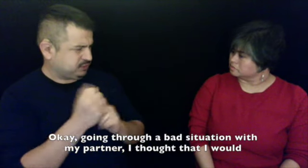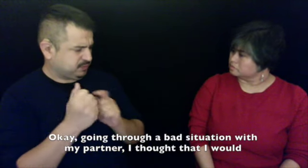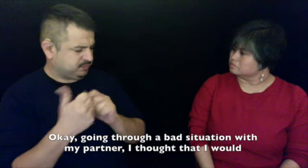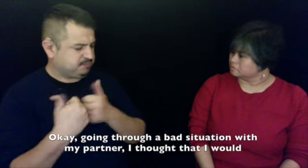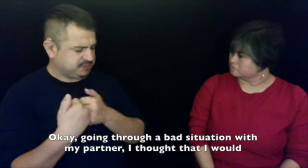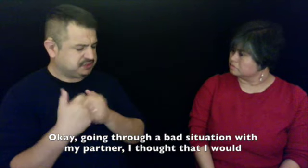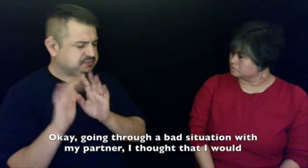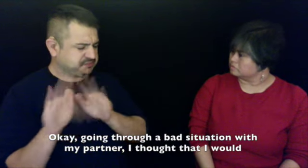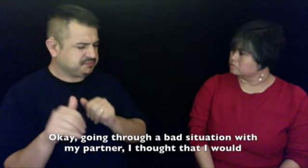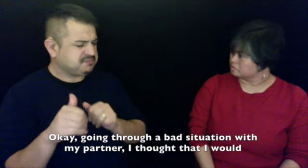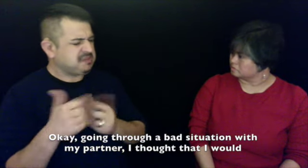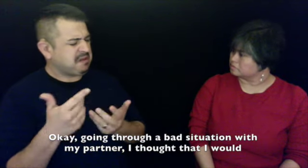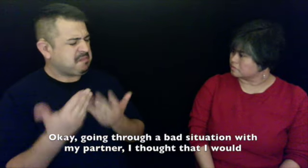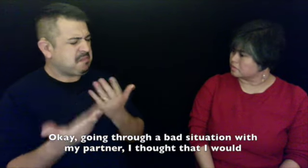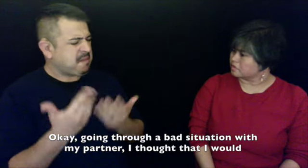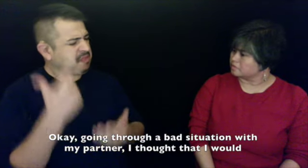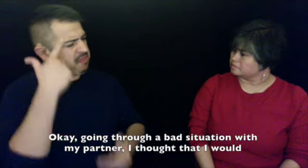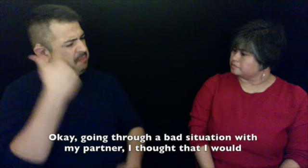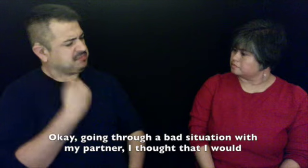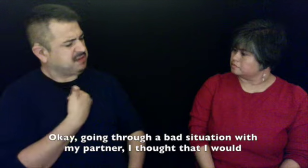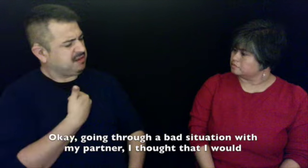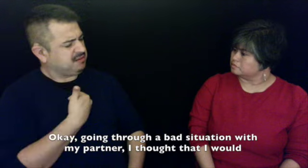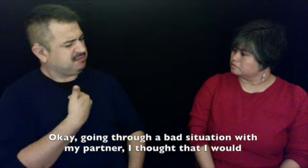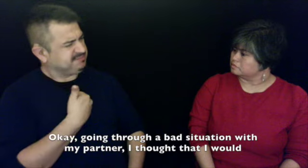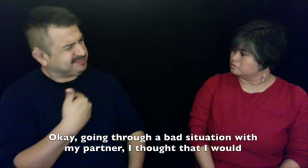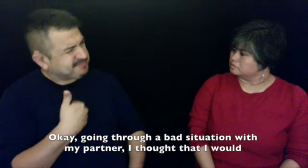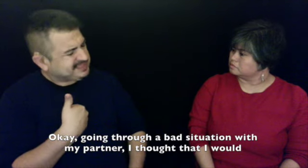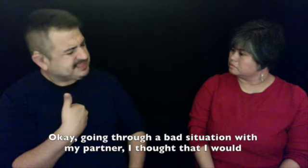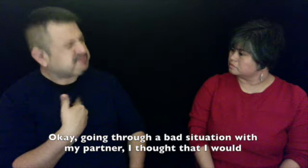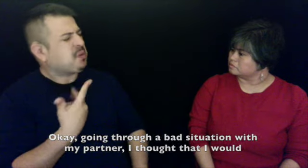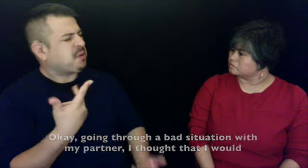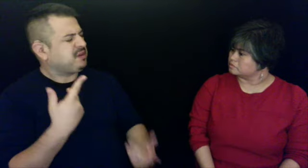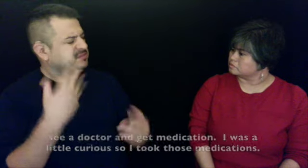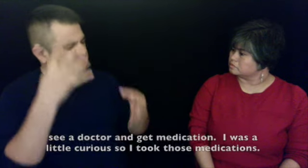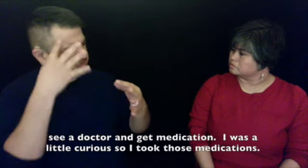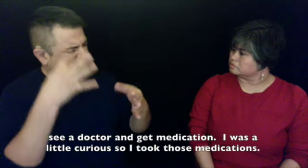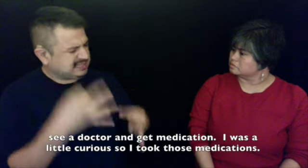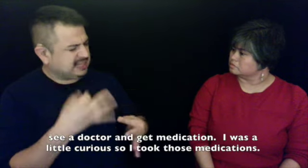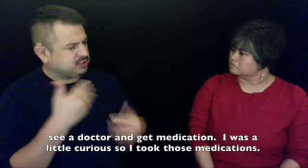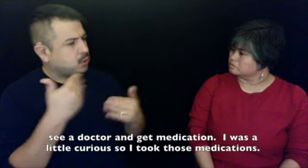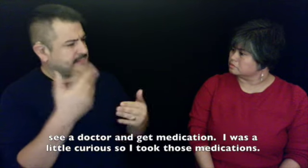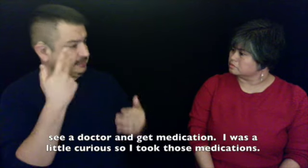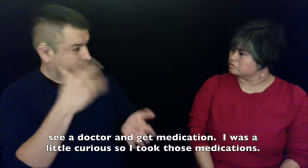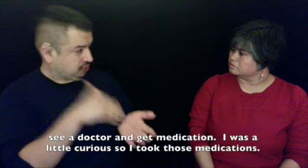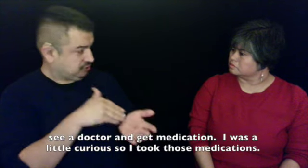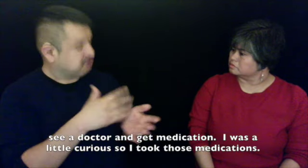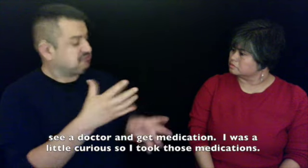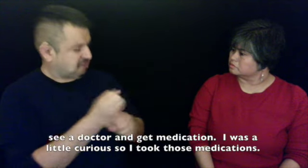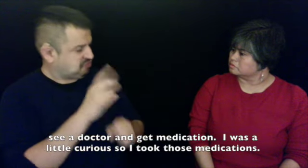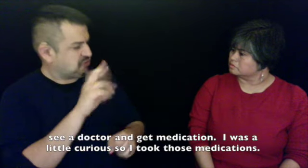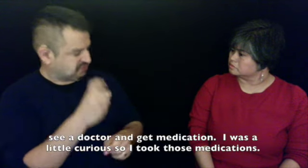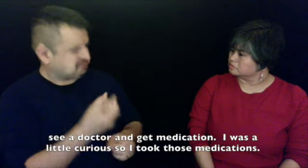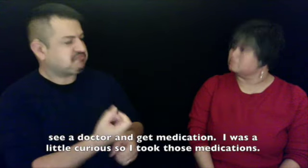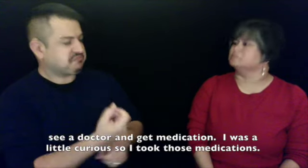the bad situation with my partner, I thought that I would see a doctor, get